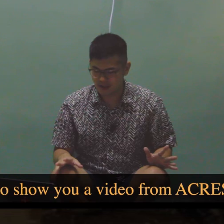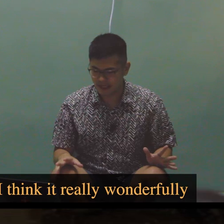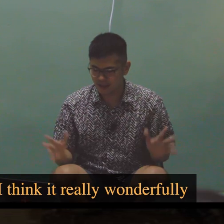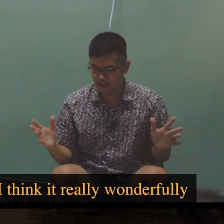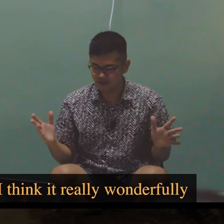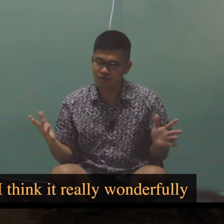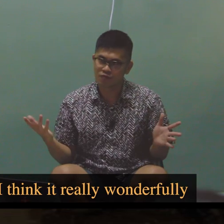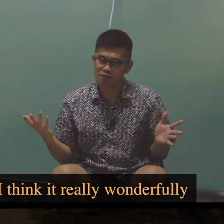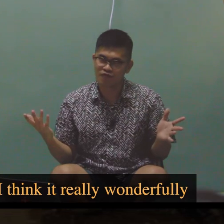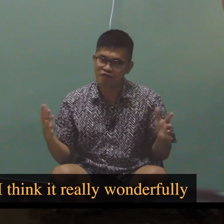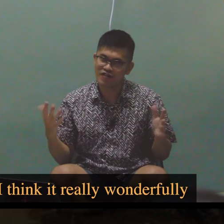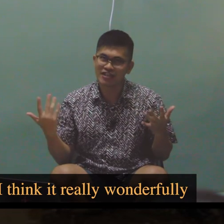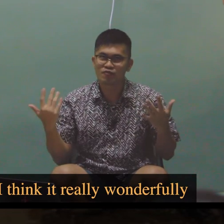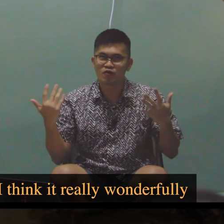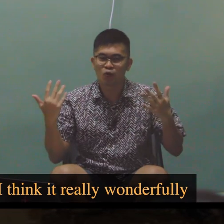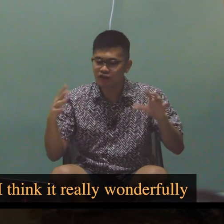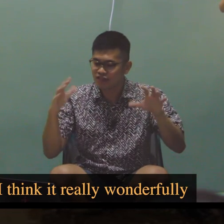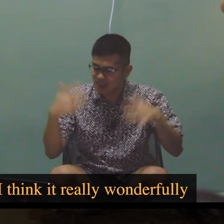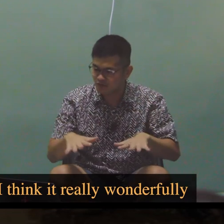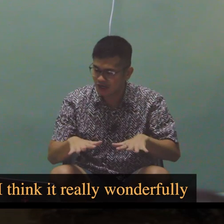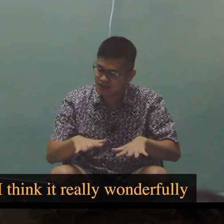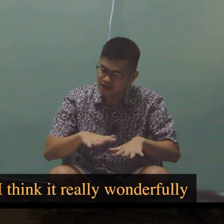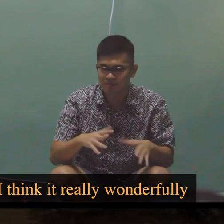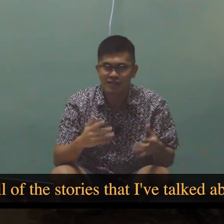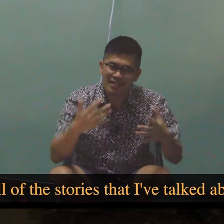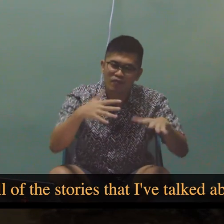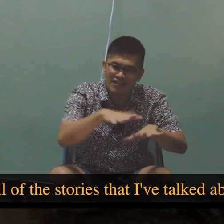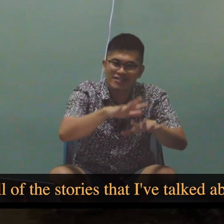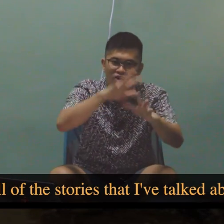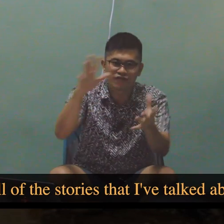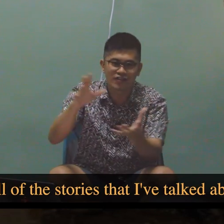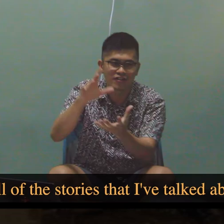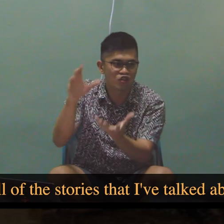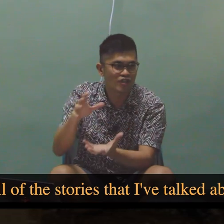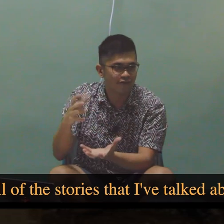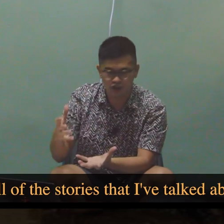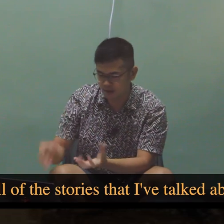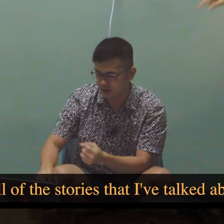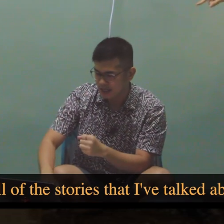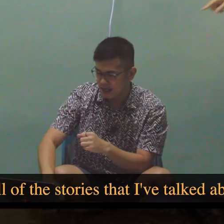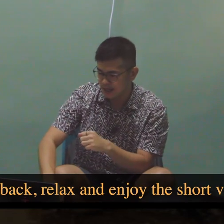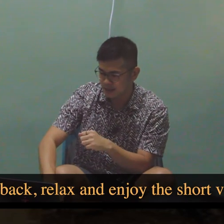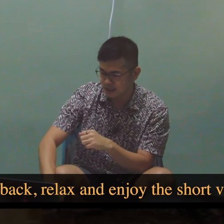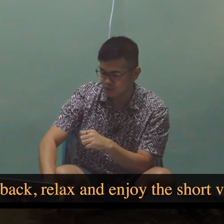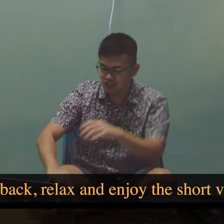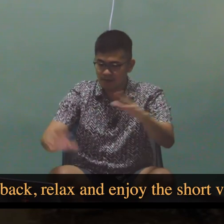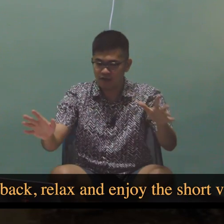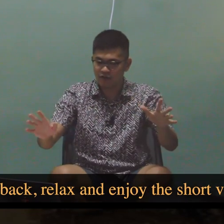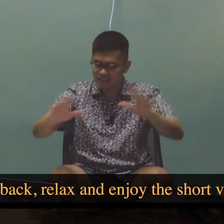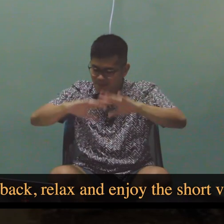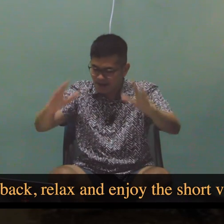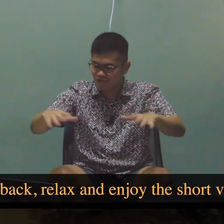Acres, and I think it really wonderfully summarizes all of the stories that I've talked about. And so